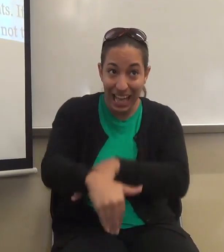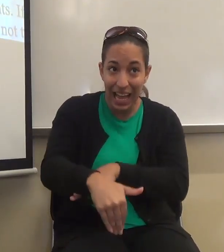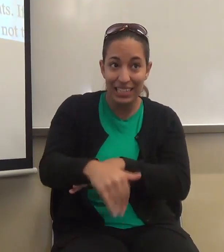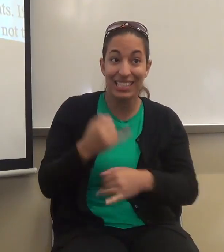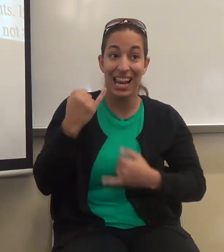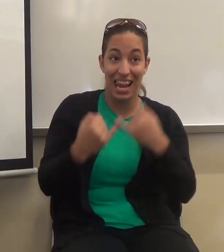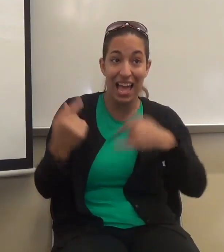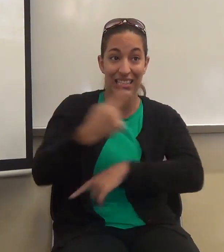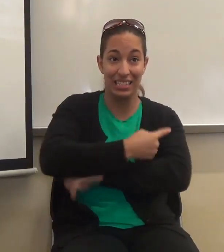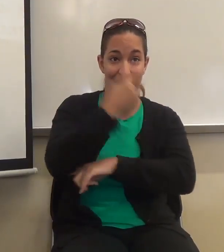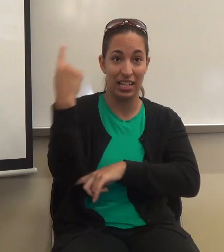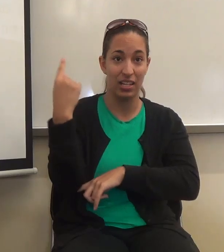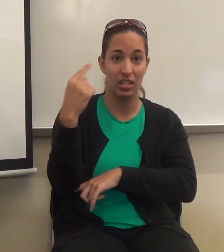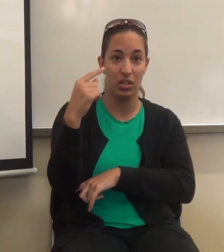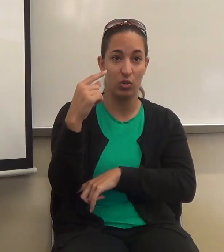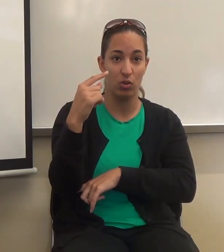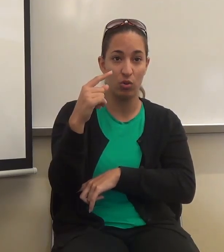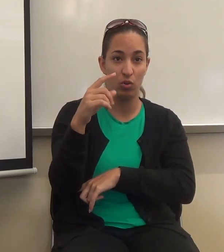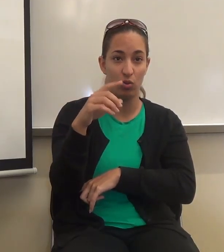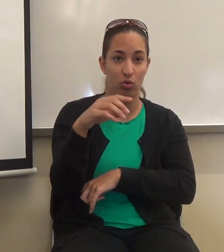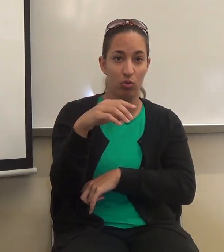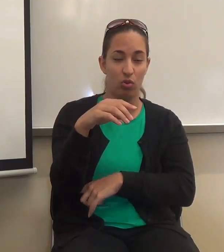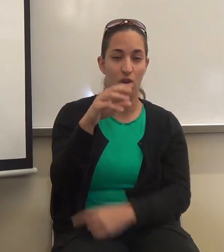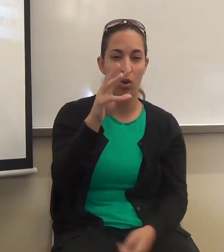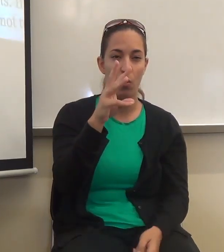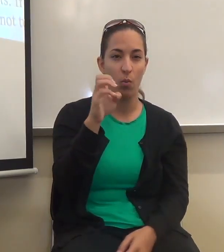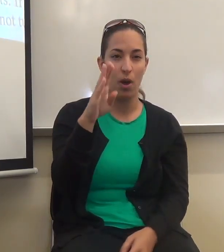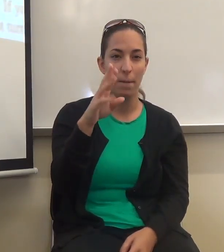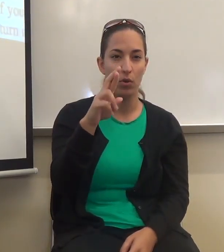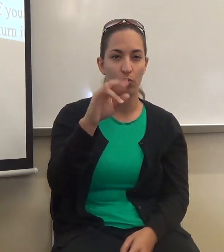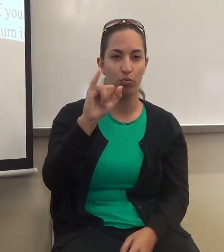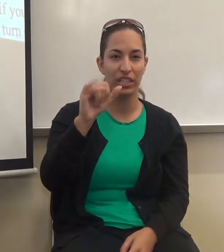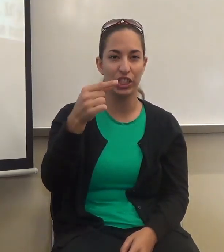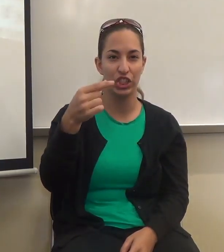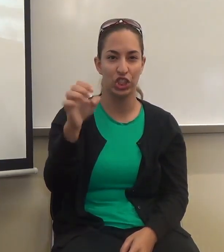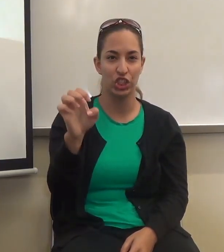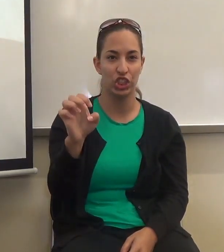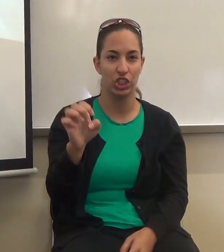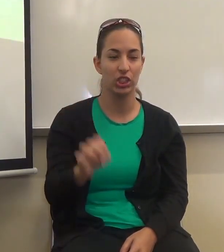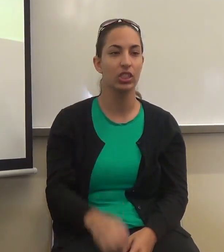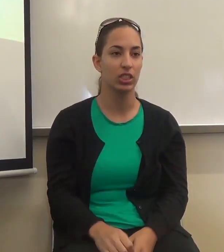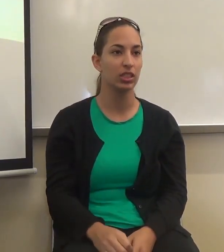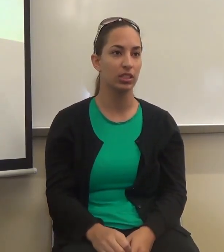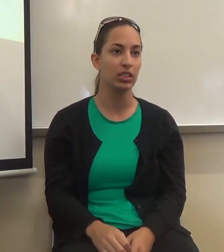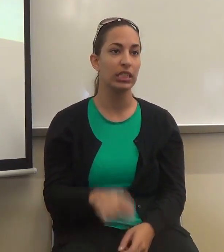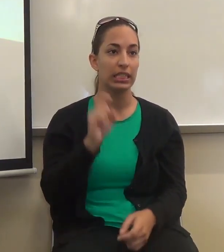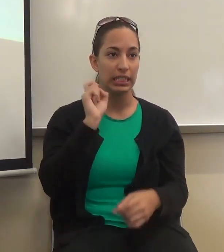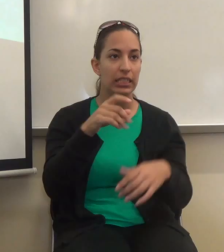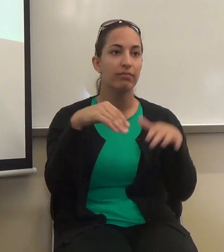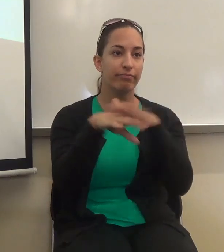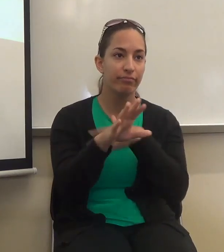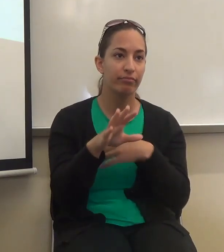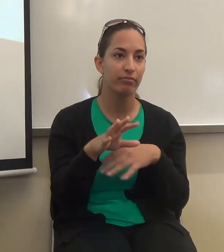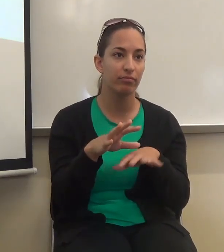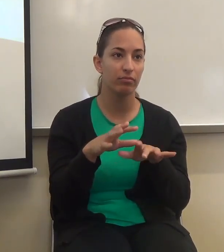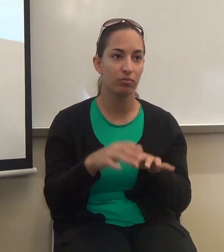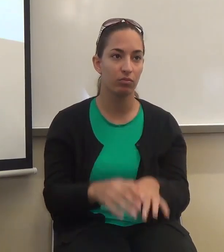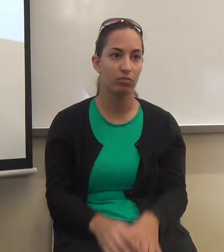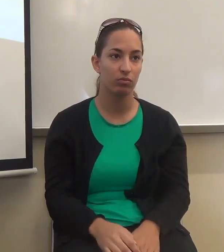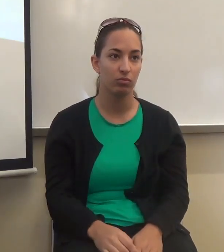that the other day. People know, people who are in trouble in this class know who you are. it's, the people who I did have